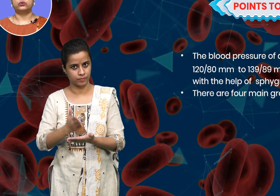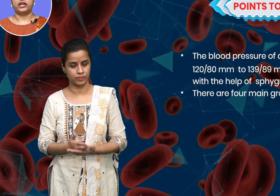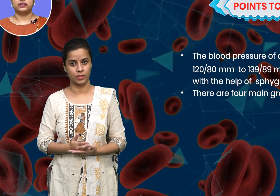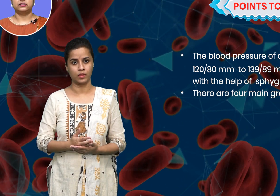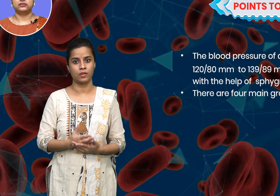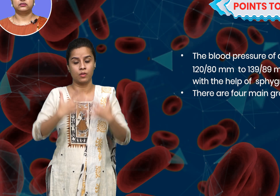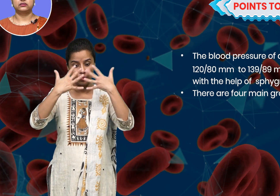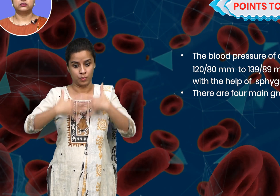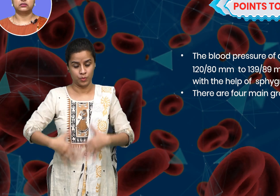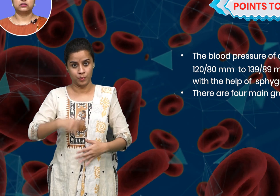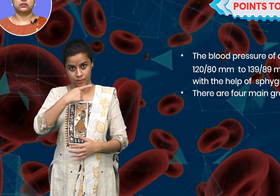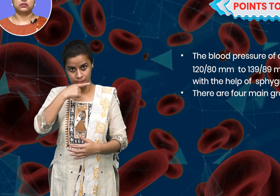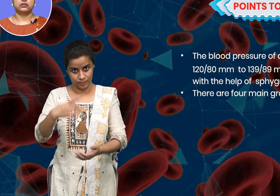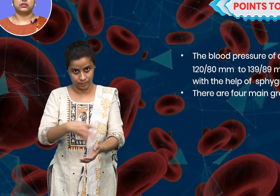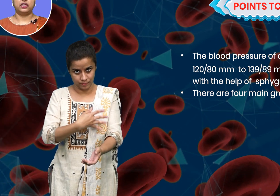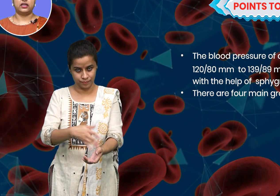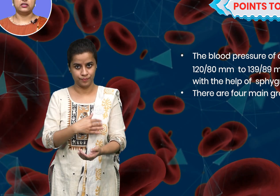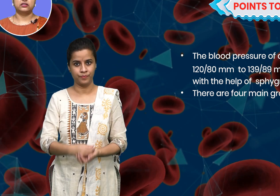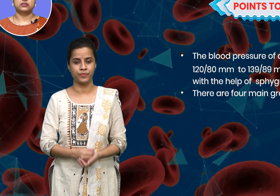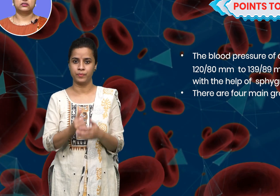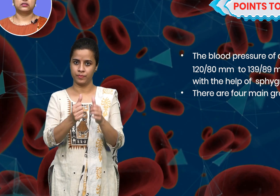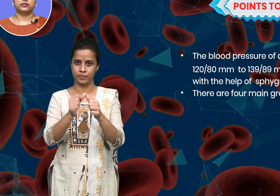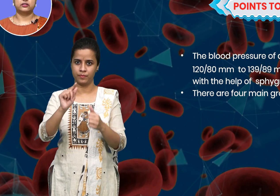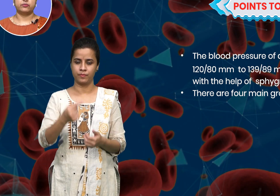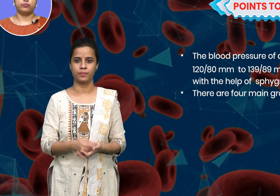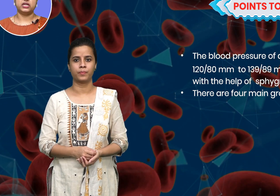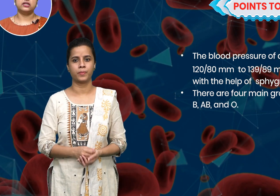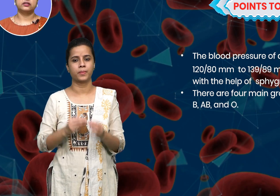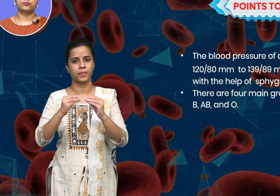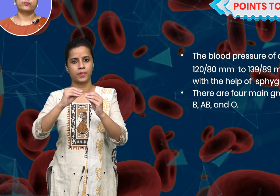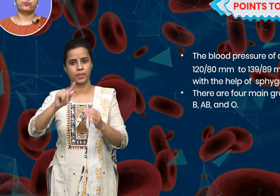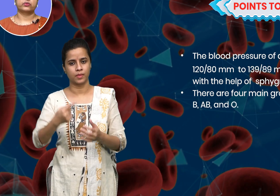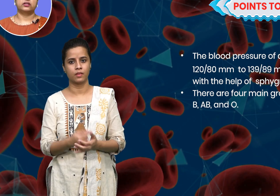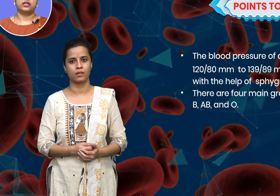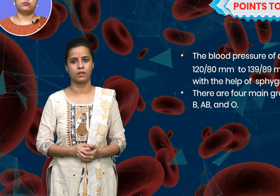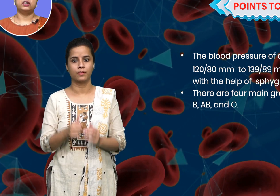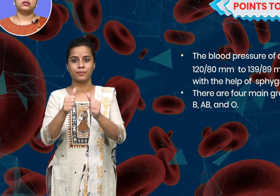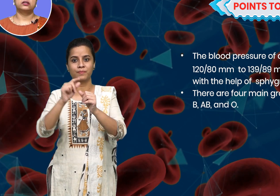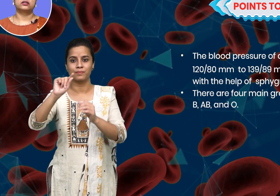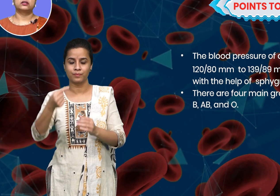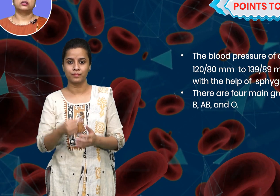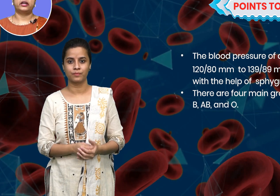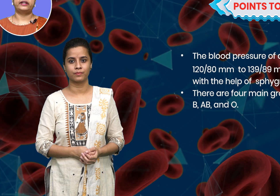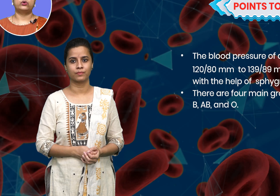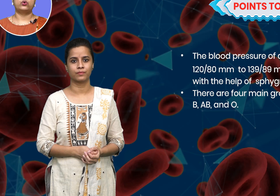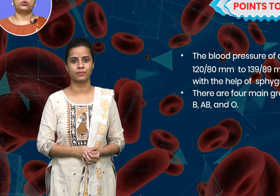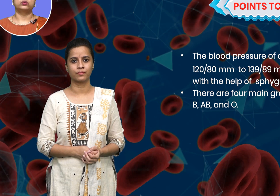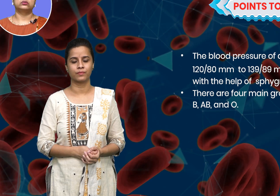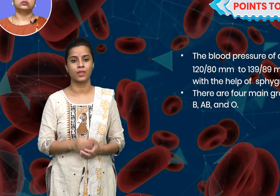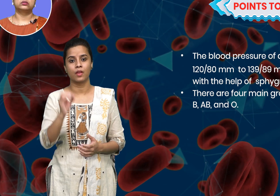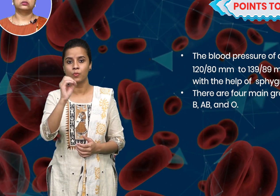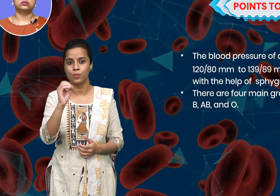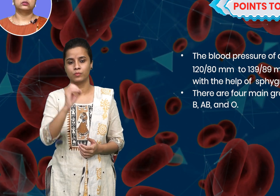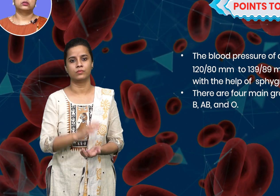human blood known as A, B, AB and